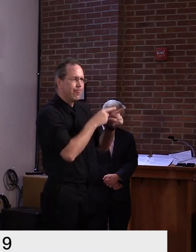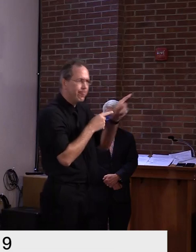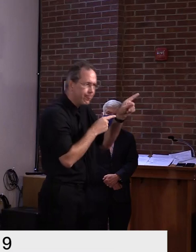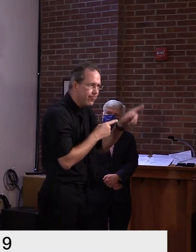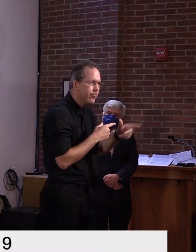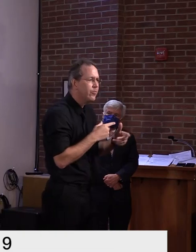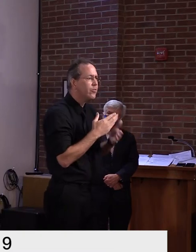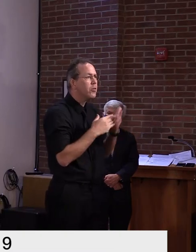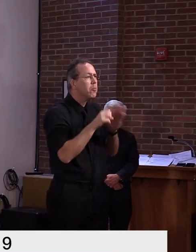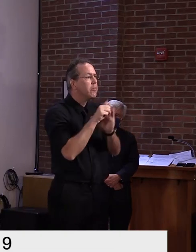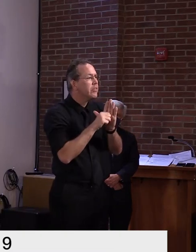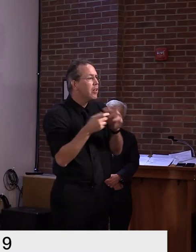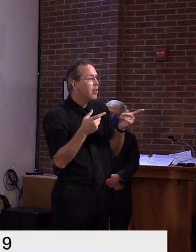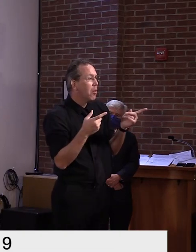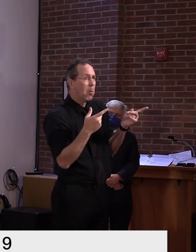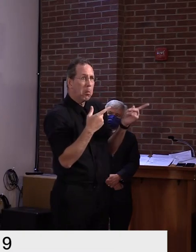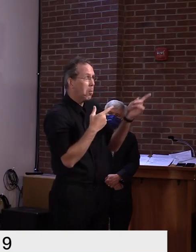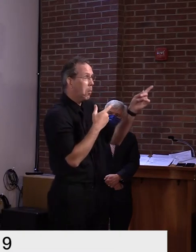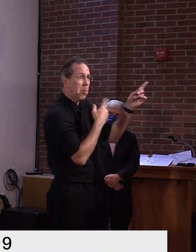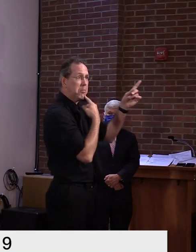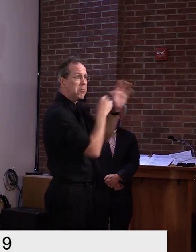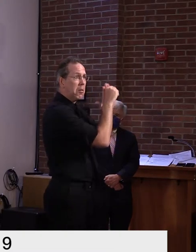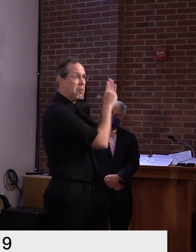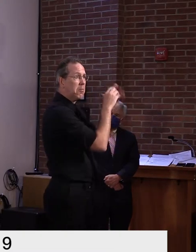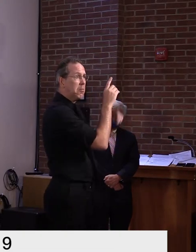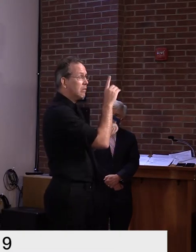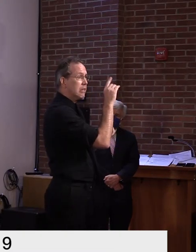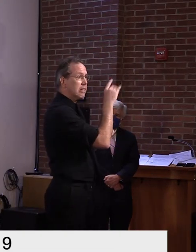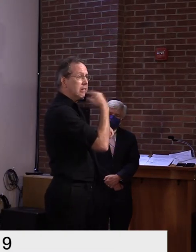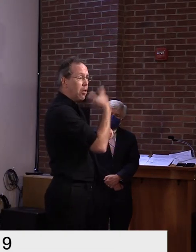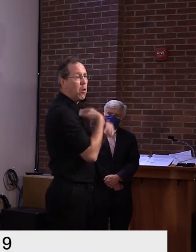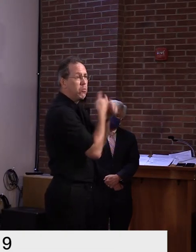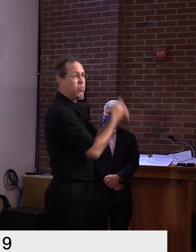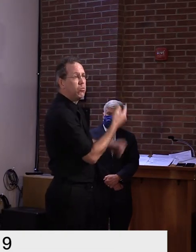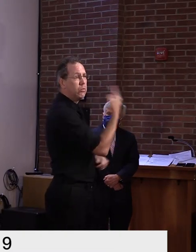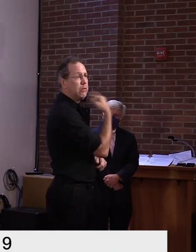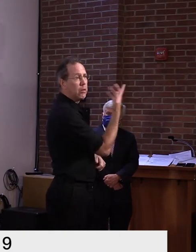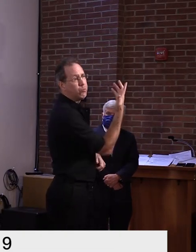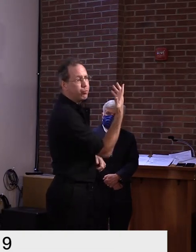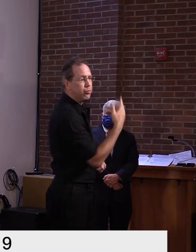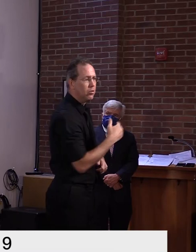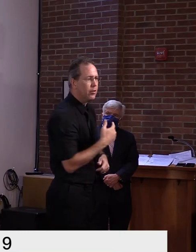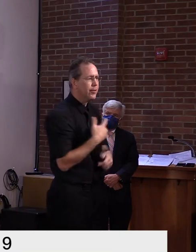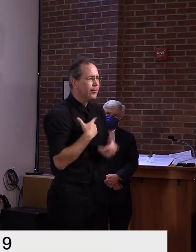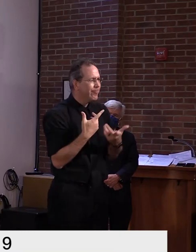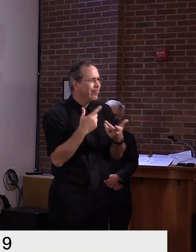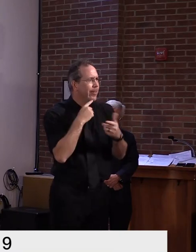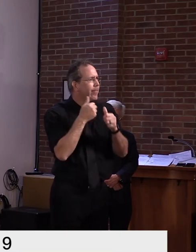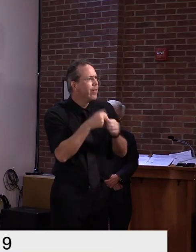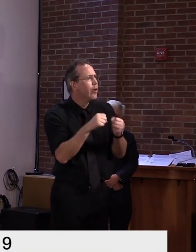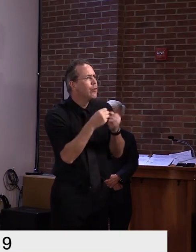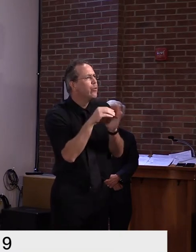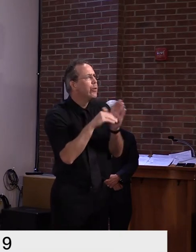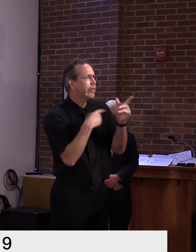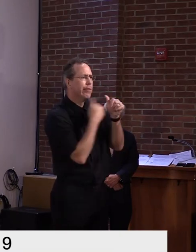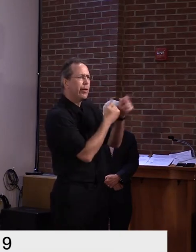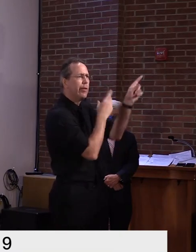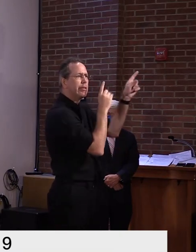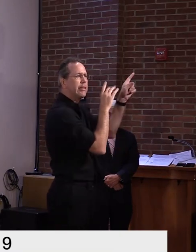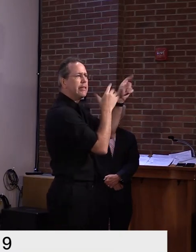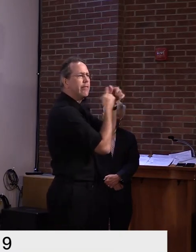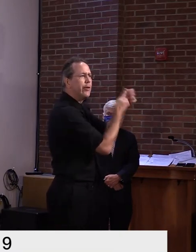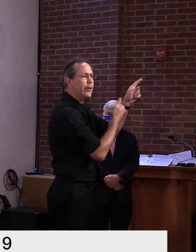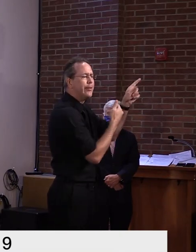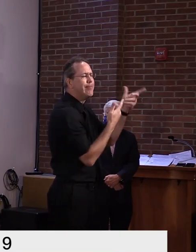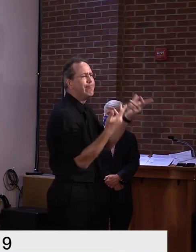it aren't actually diverging from any set rule book. But as the governor has said, you know, in many ways, we're